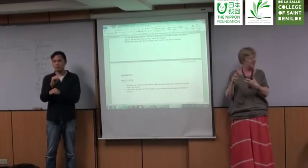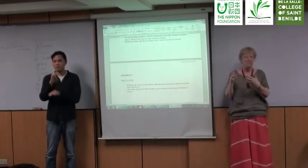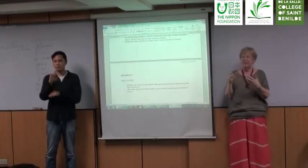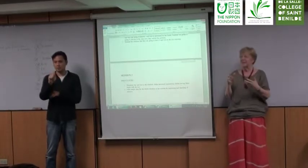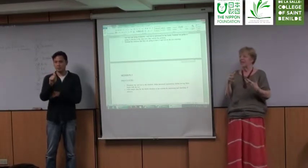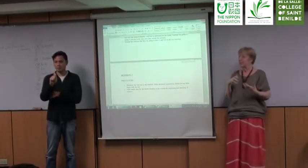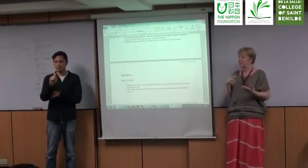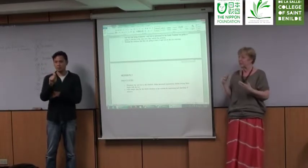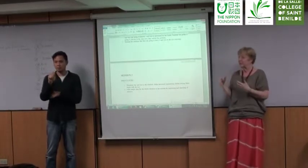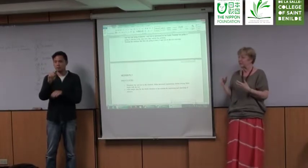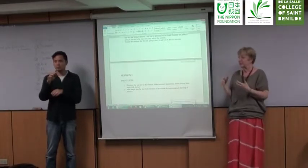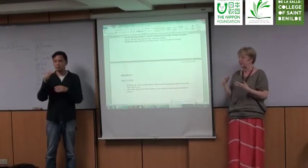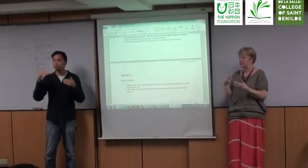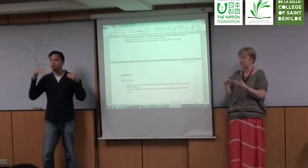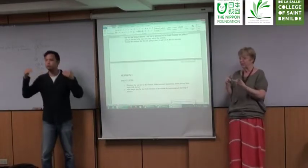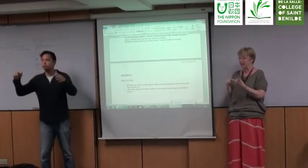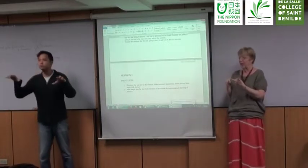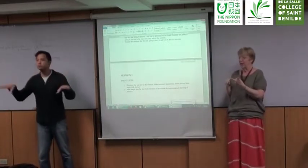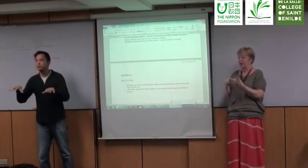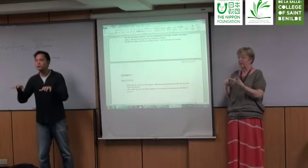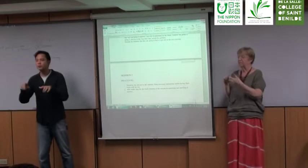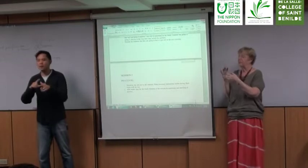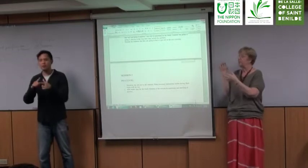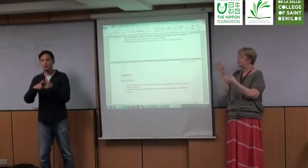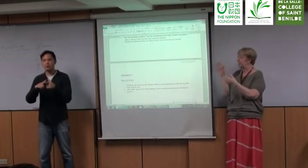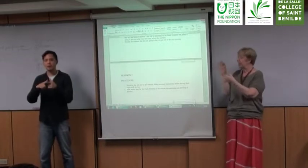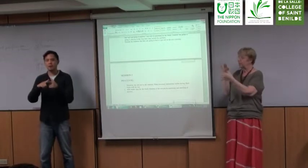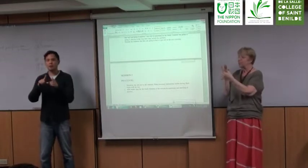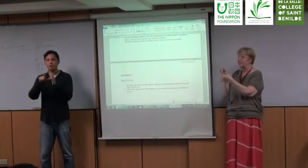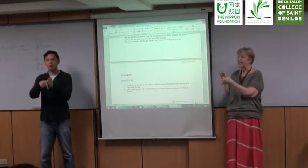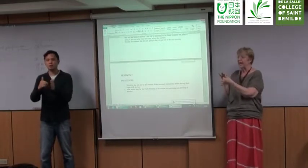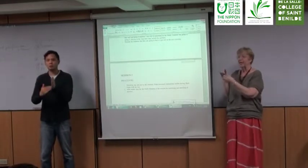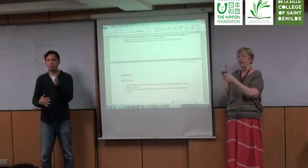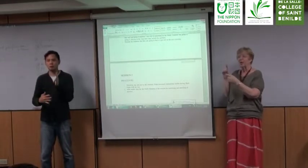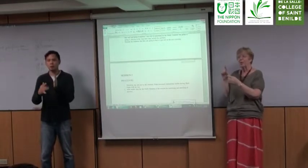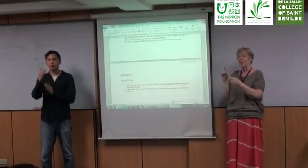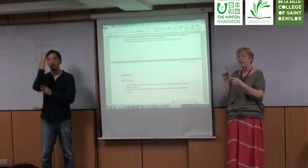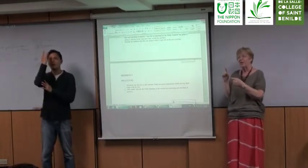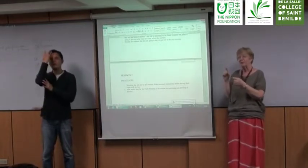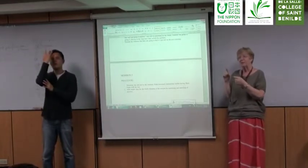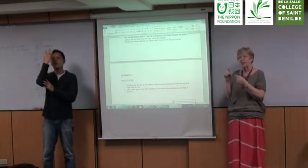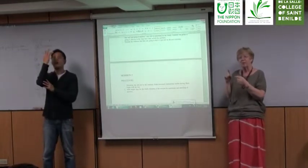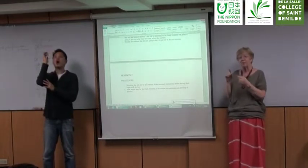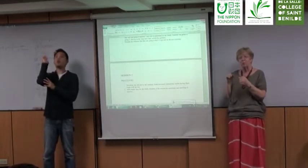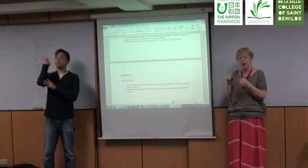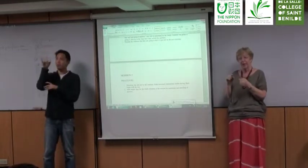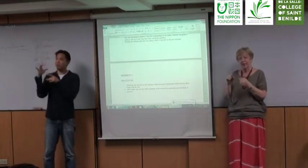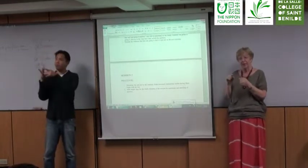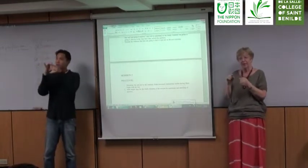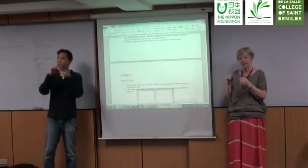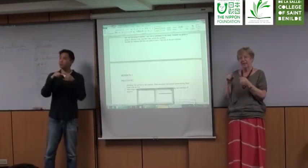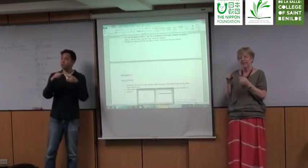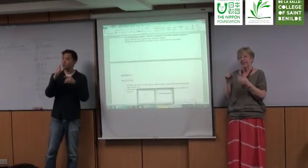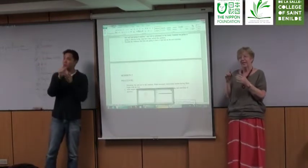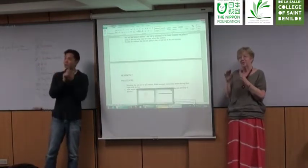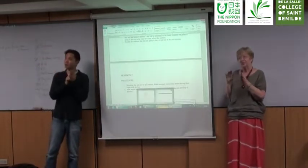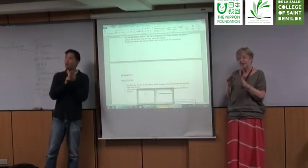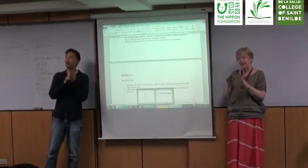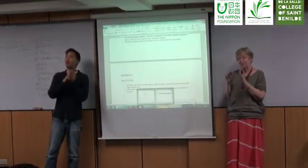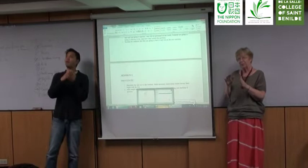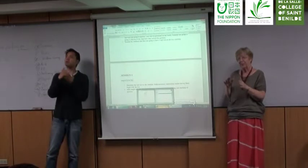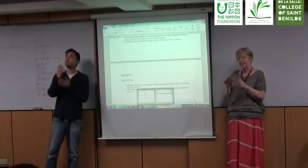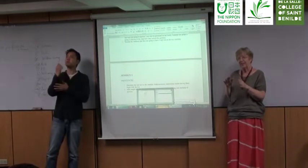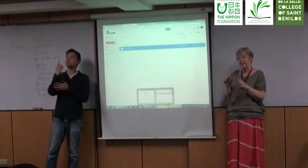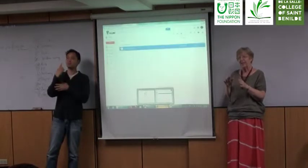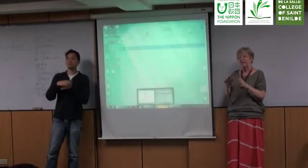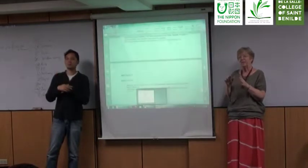set is. It makes a lot more sense to the student. But she's got a routine on it without having become a rut. It's good